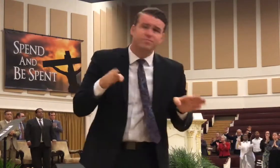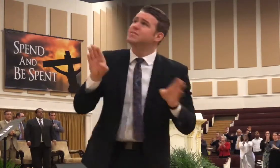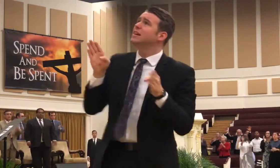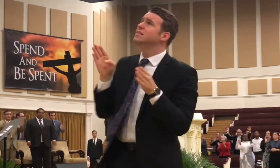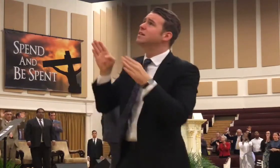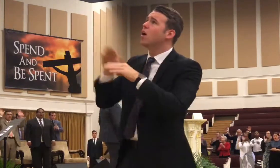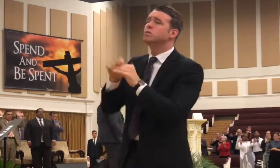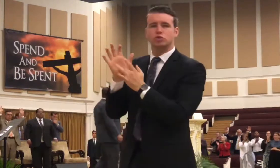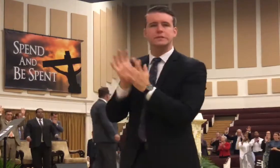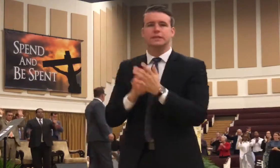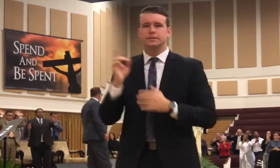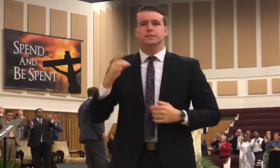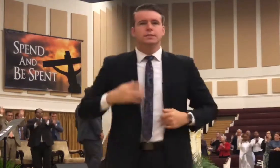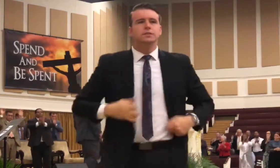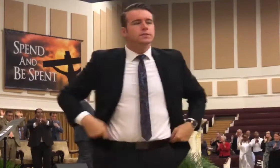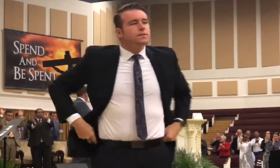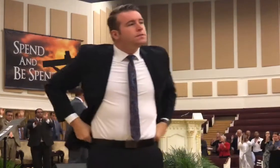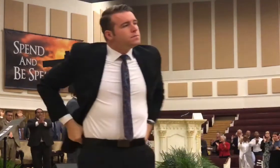Jesus.